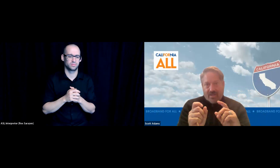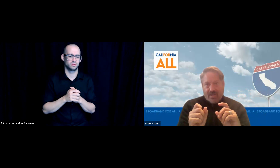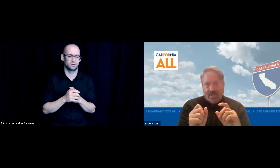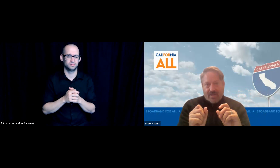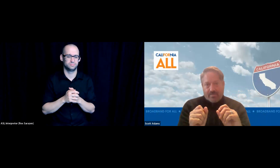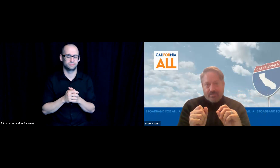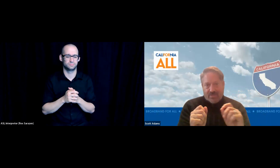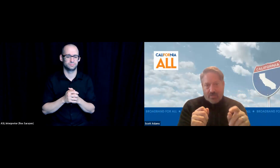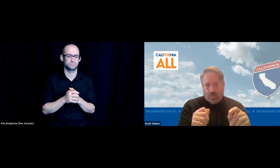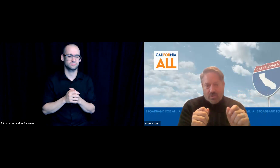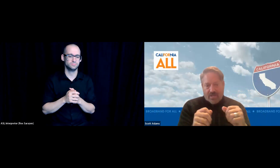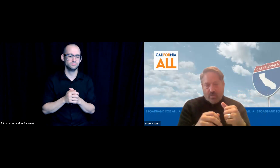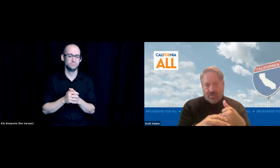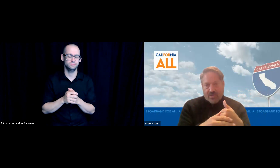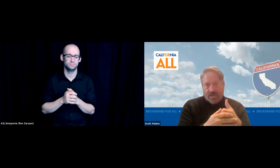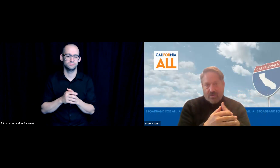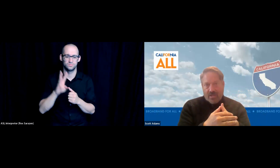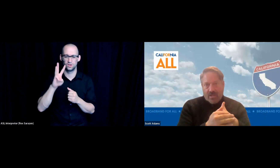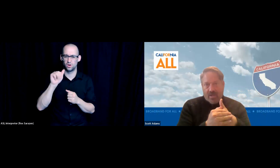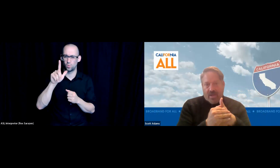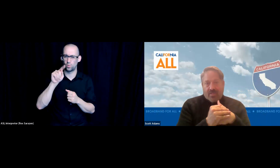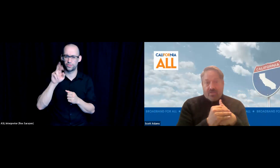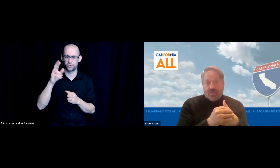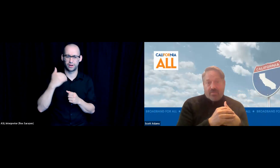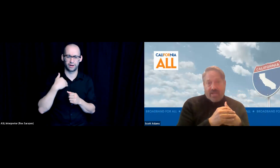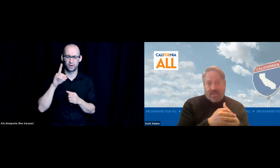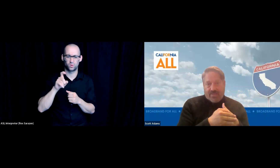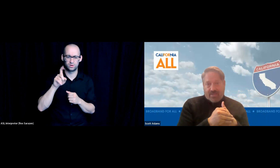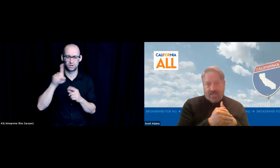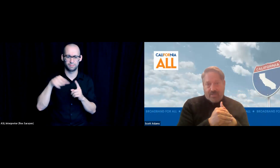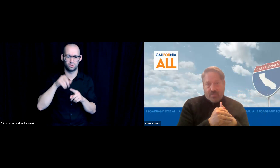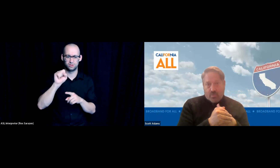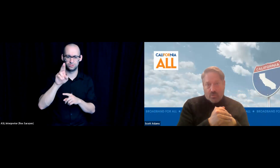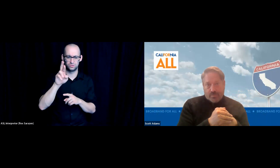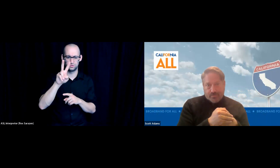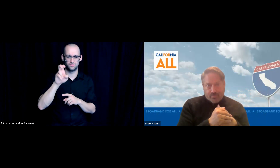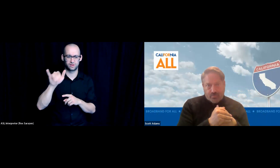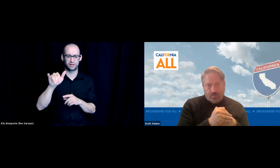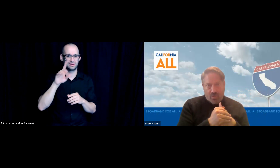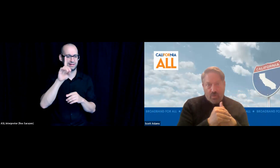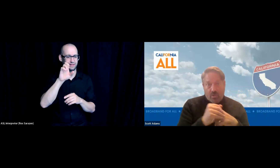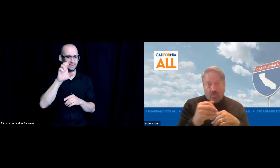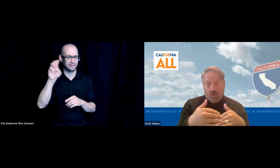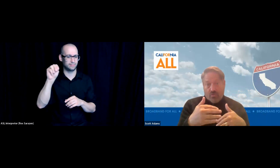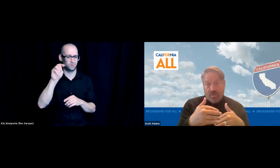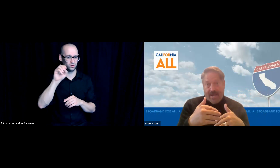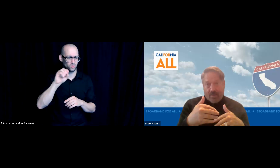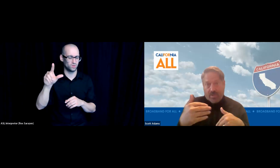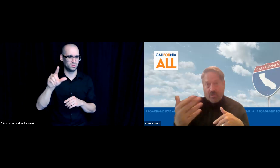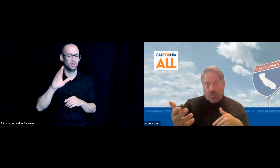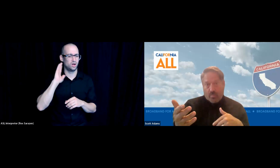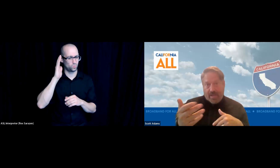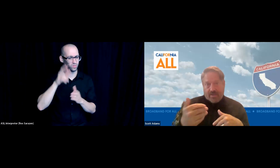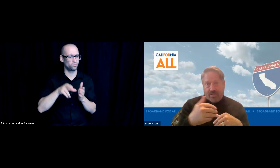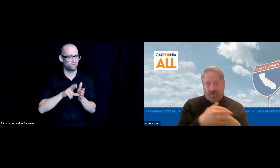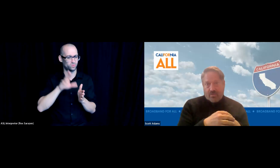to the, I see Walter had a question about the survey and the Dean tool. We will go over that,